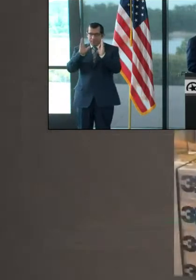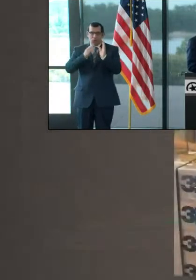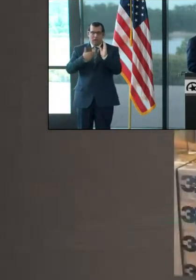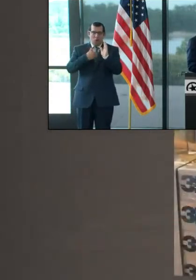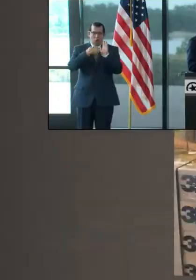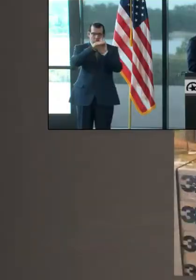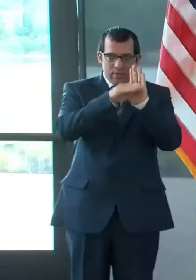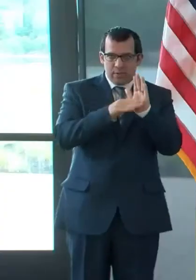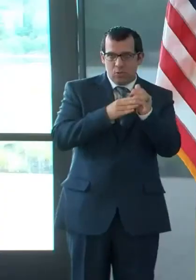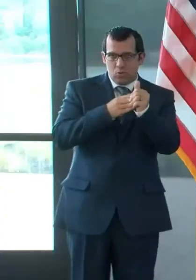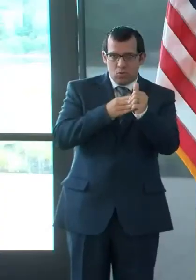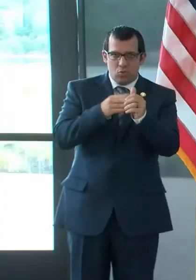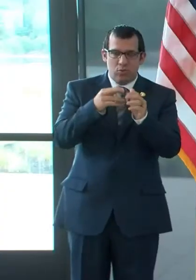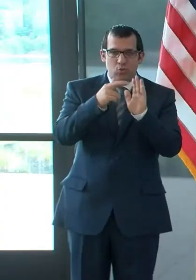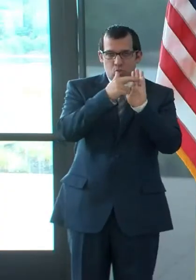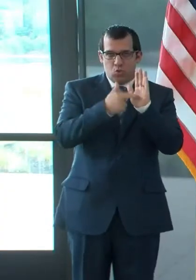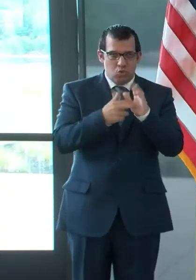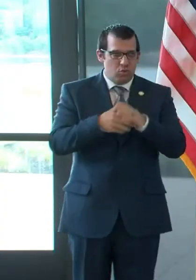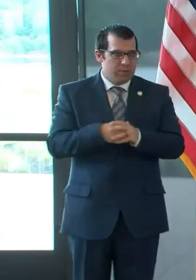guidelines.